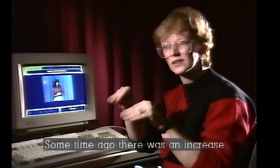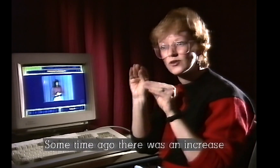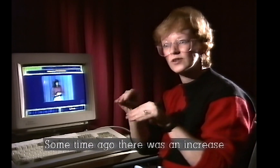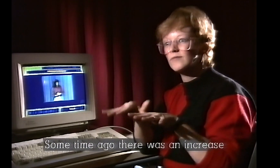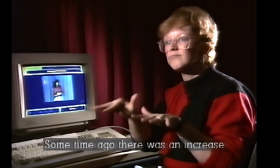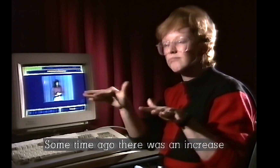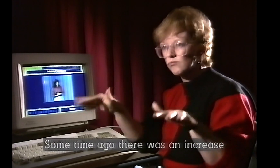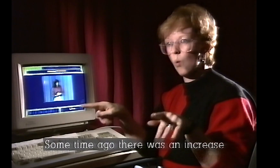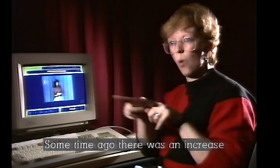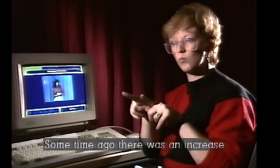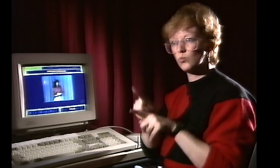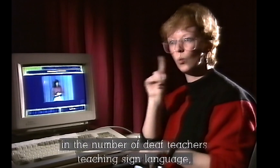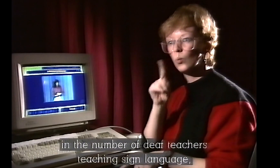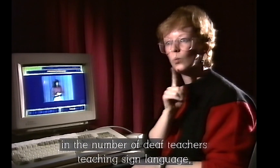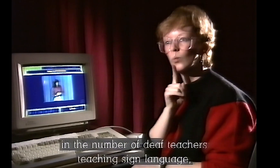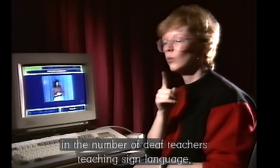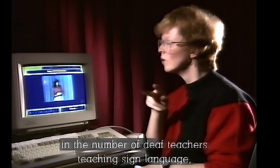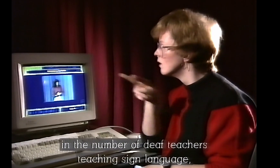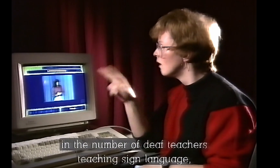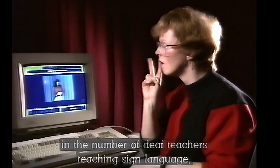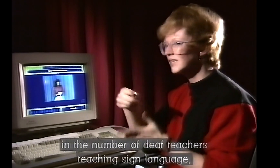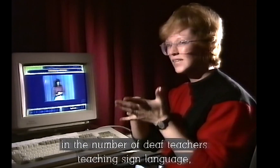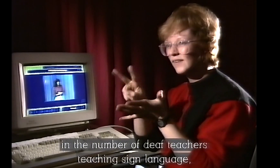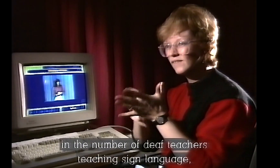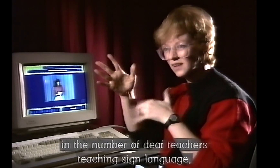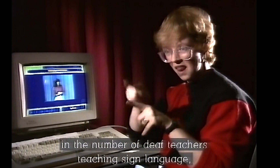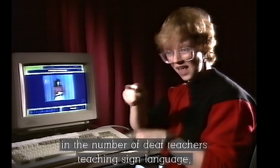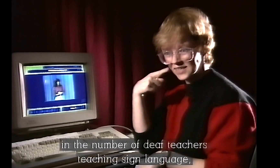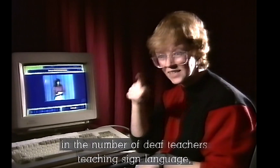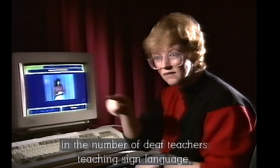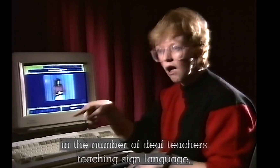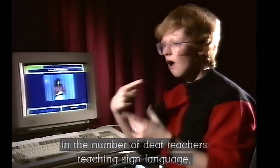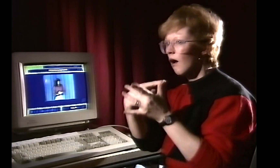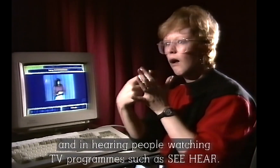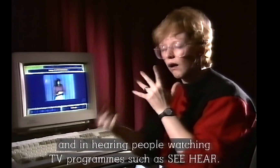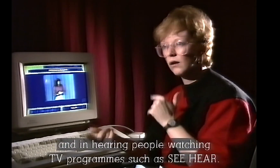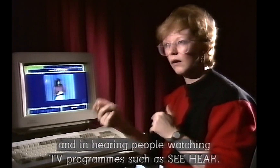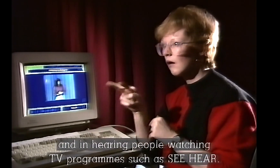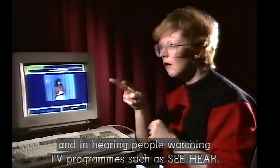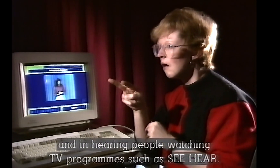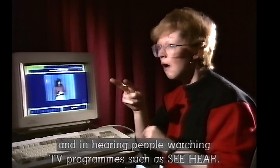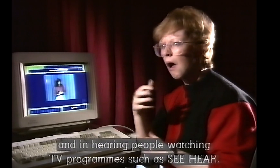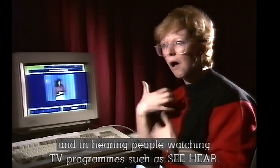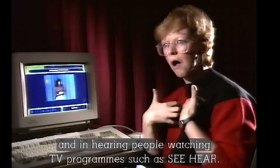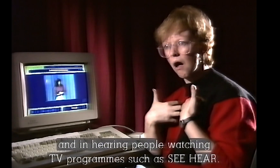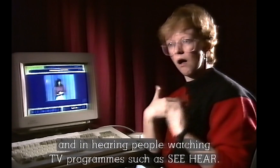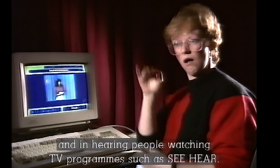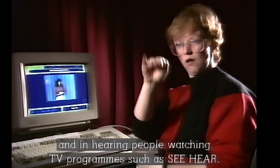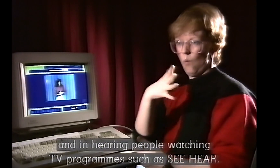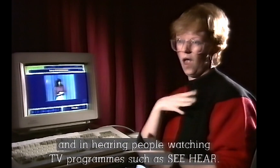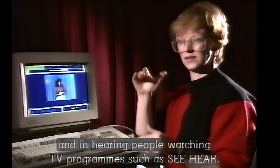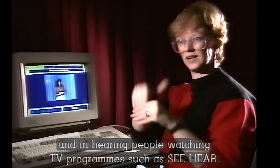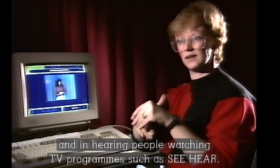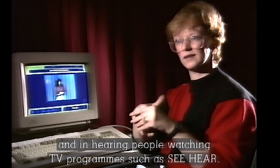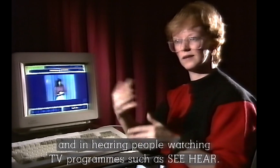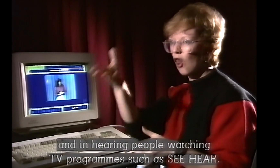can explain, but I'll have to go back a little. Some time ago, there was an increase in the numbers of deaf teachers teaching sign language and in